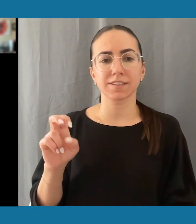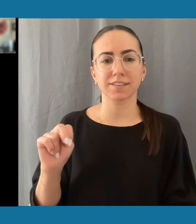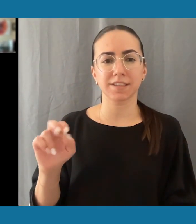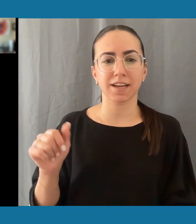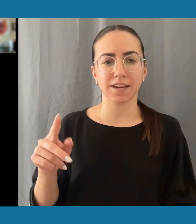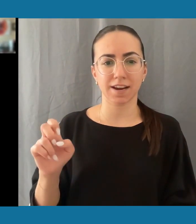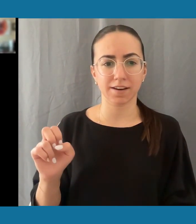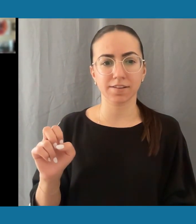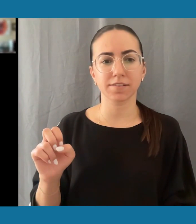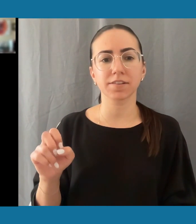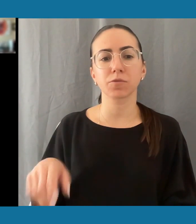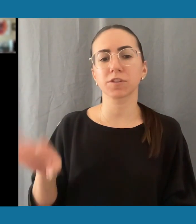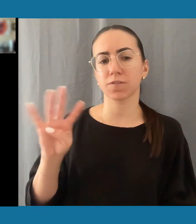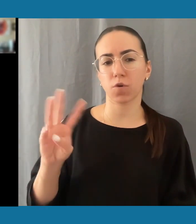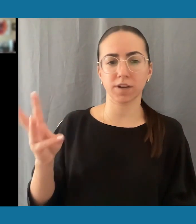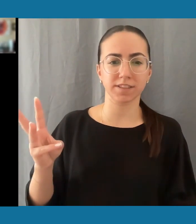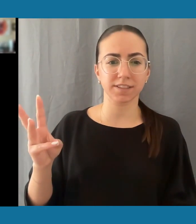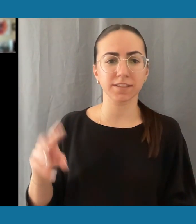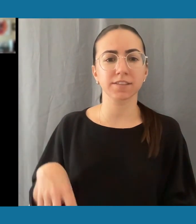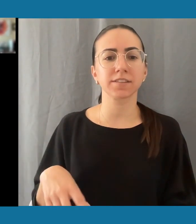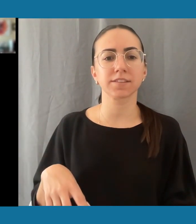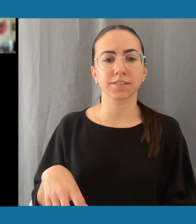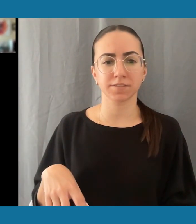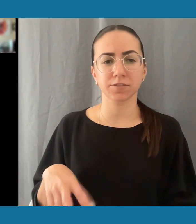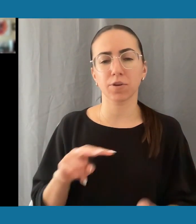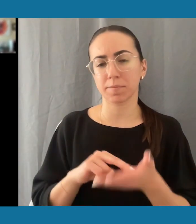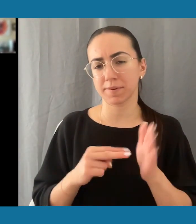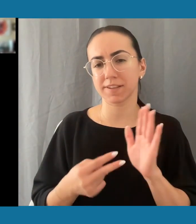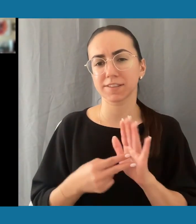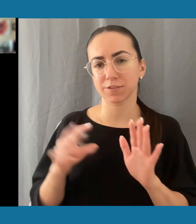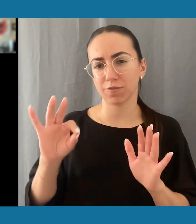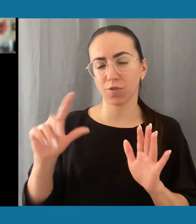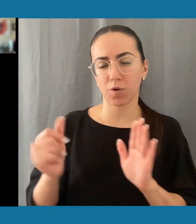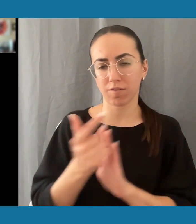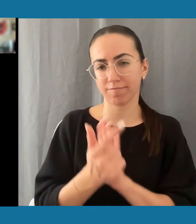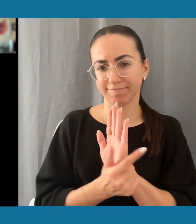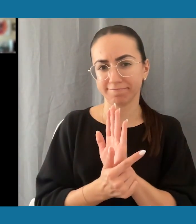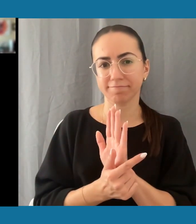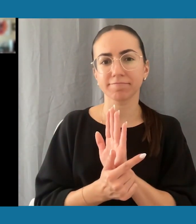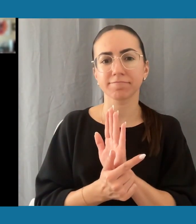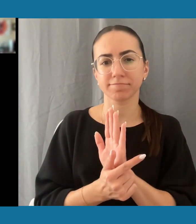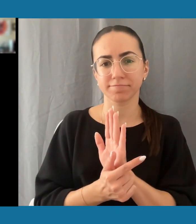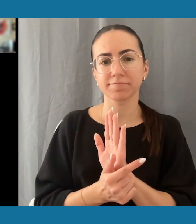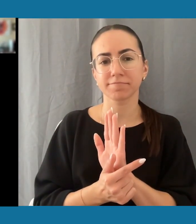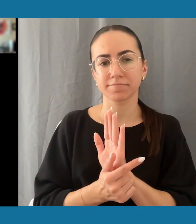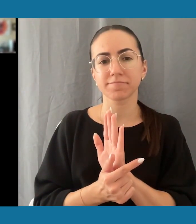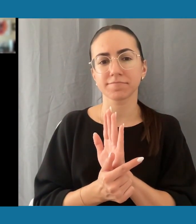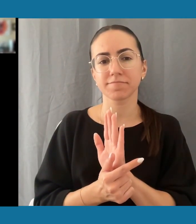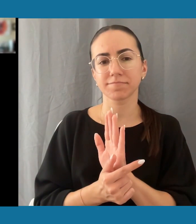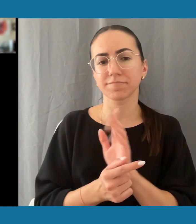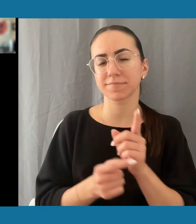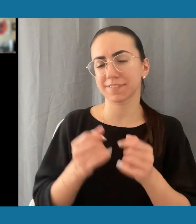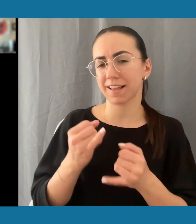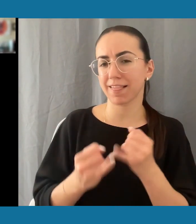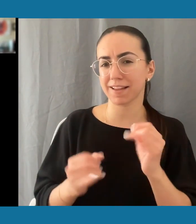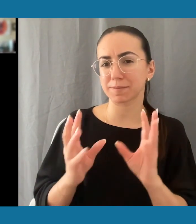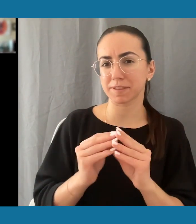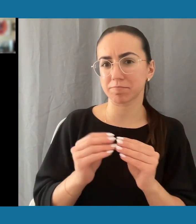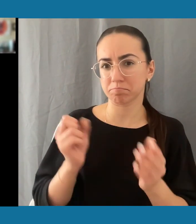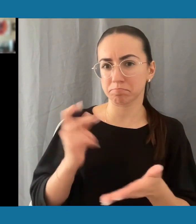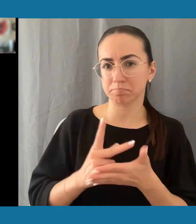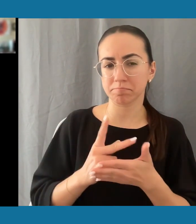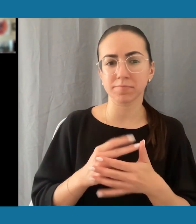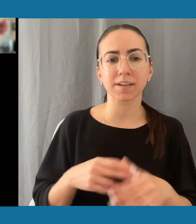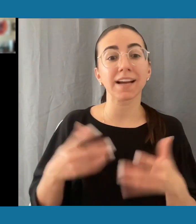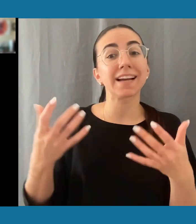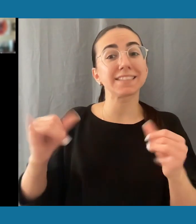passed the Florida legislature unanimously in this last session. It still needs to be signed by the governor,